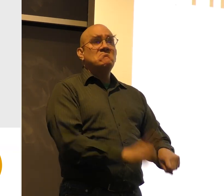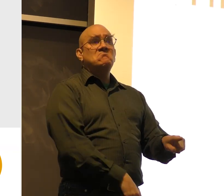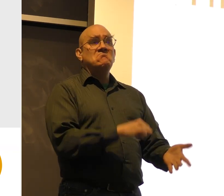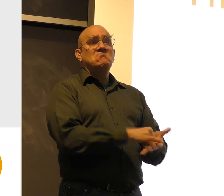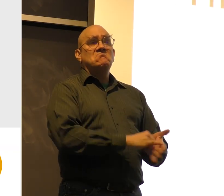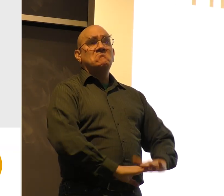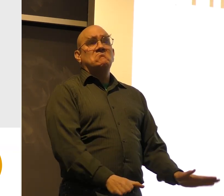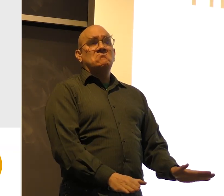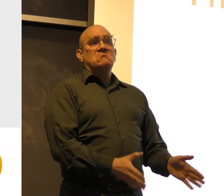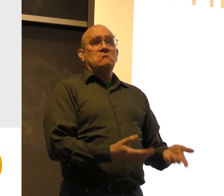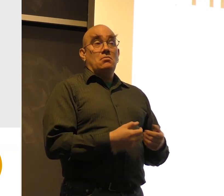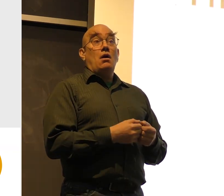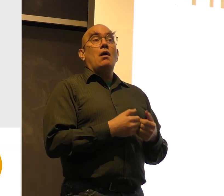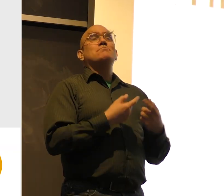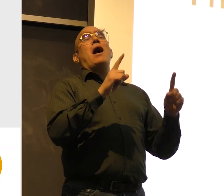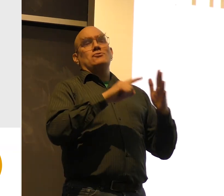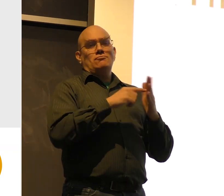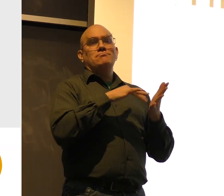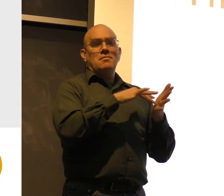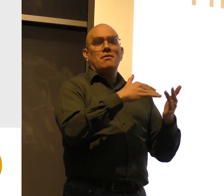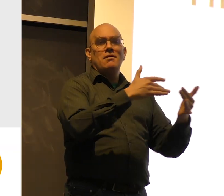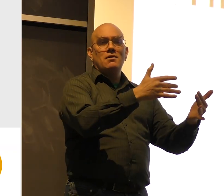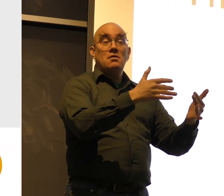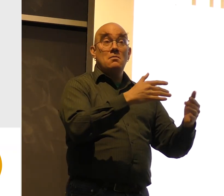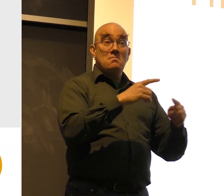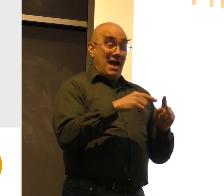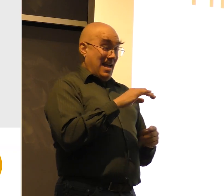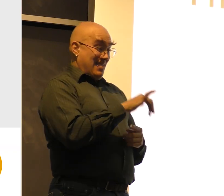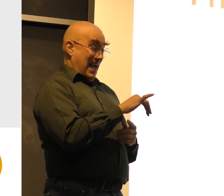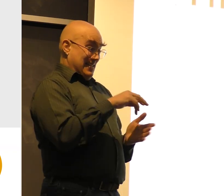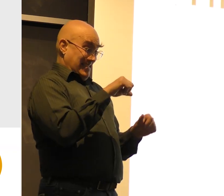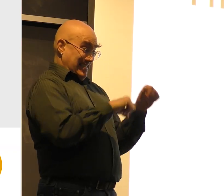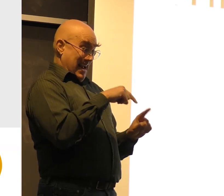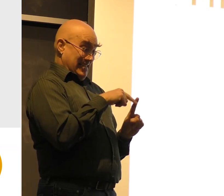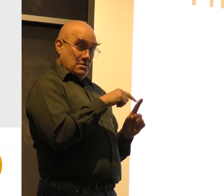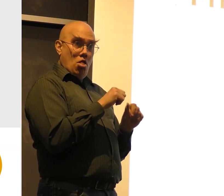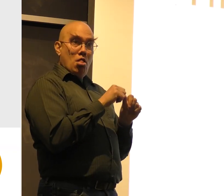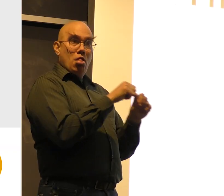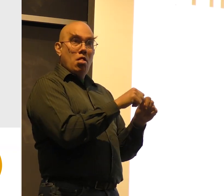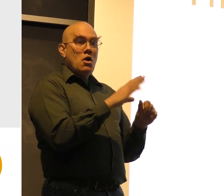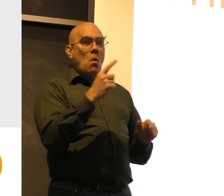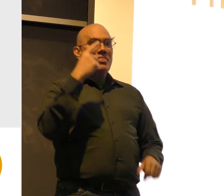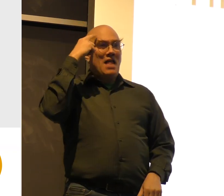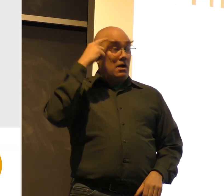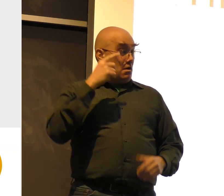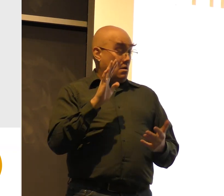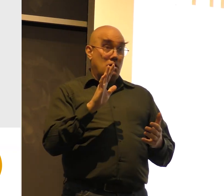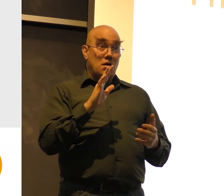people speak, they assume that they cannot without studies. And until we have science behind it, we don't really know the authentic answers.